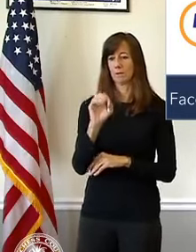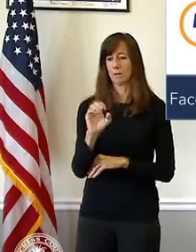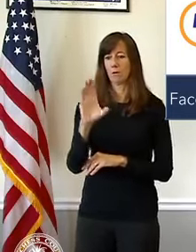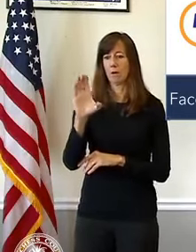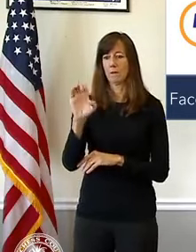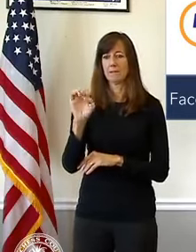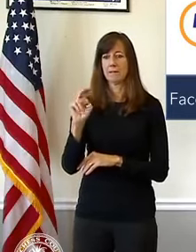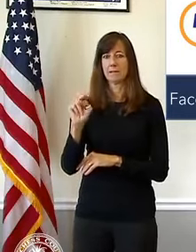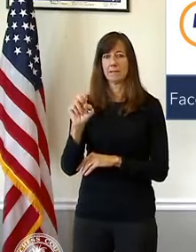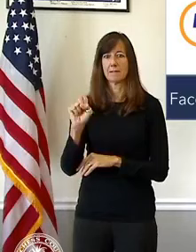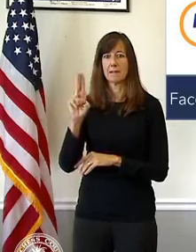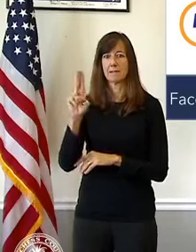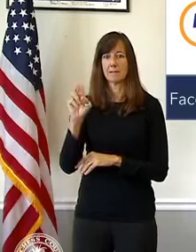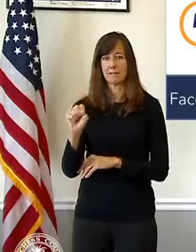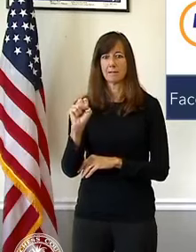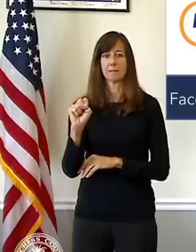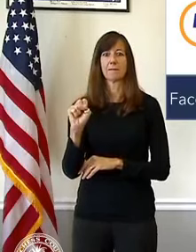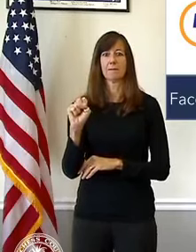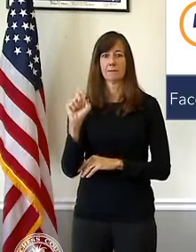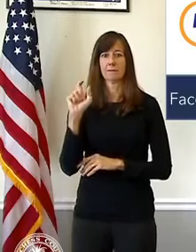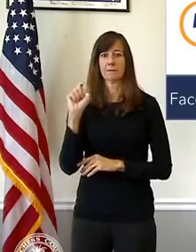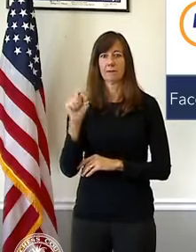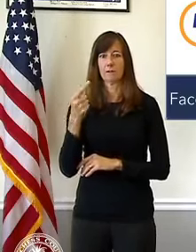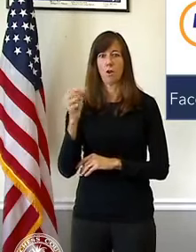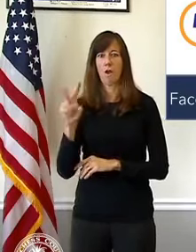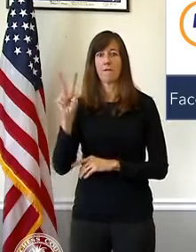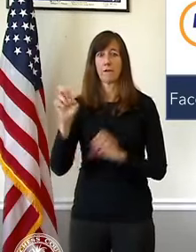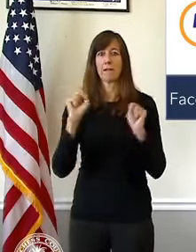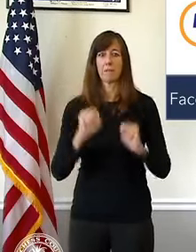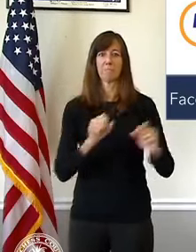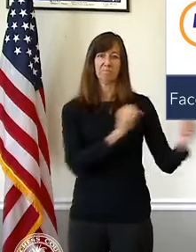2020census.gov. We'll put the slide up so that you can see that information above my shoulder.